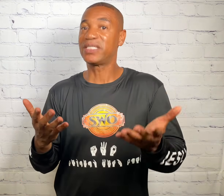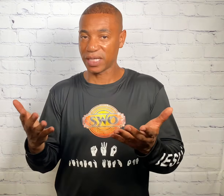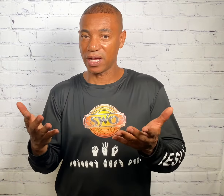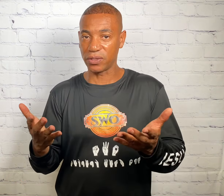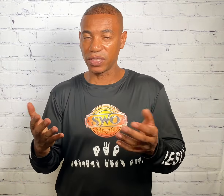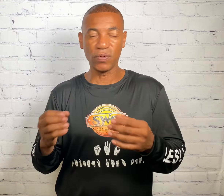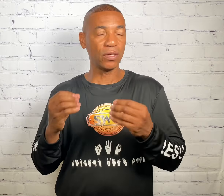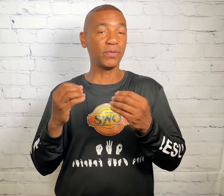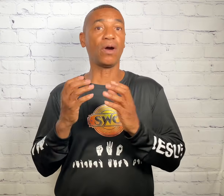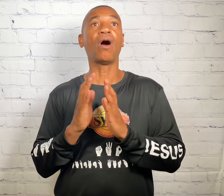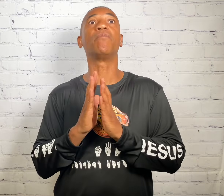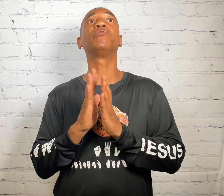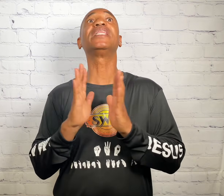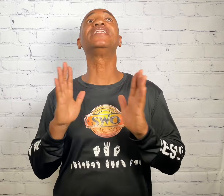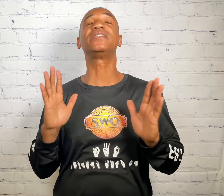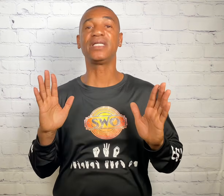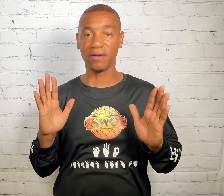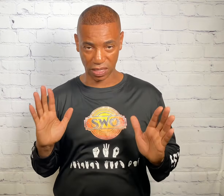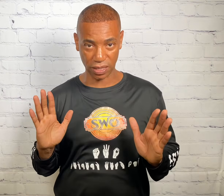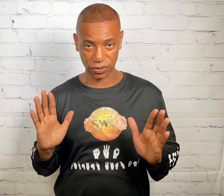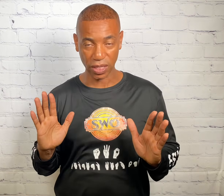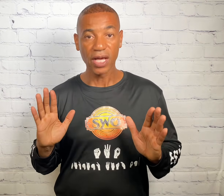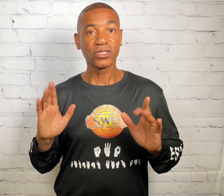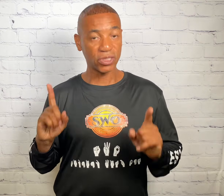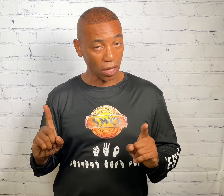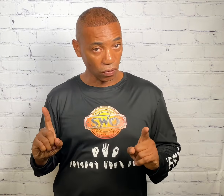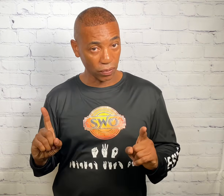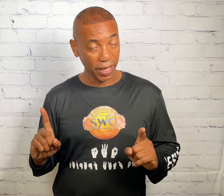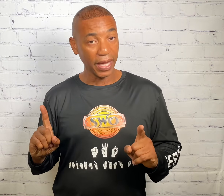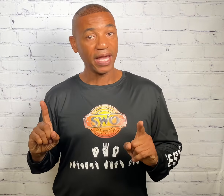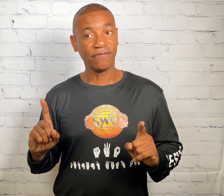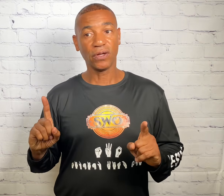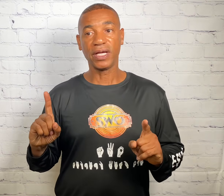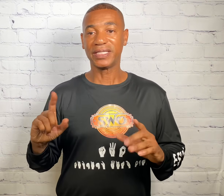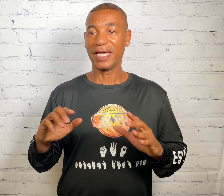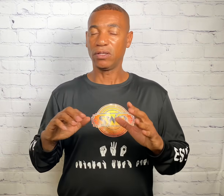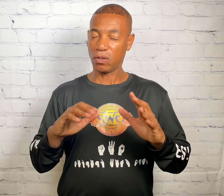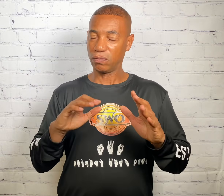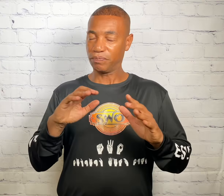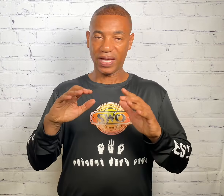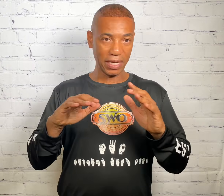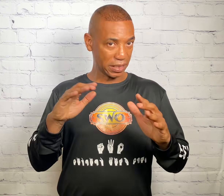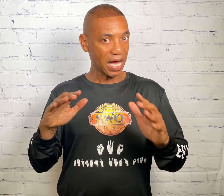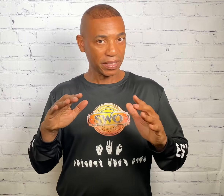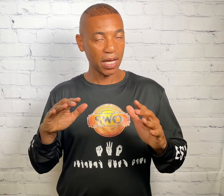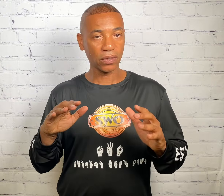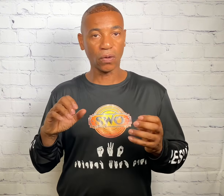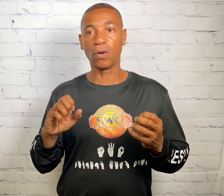basic colors. Now, we know there are plenty of colors. So if there is an uncommon color